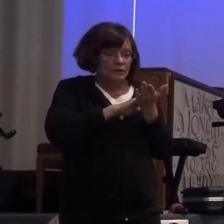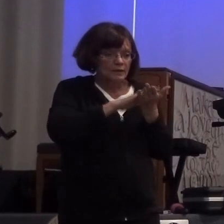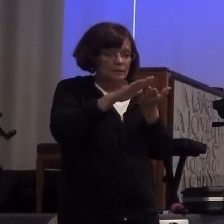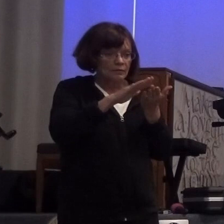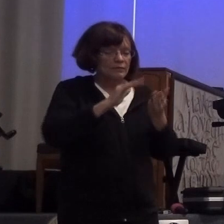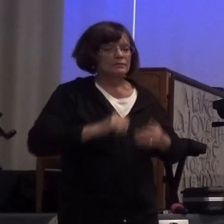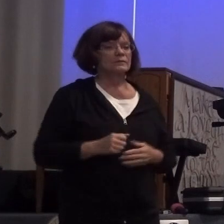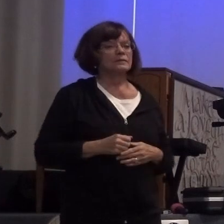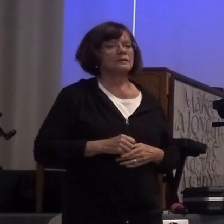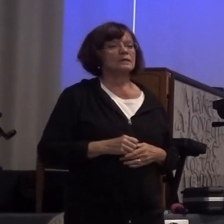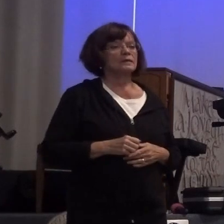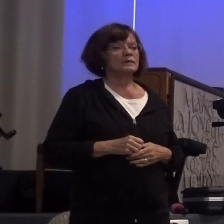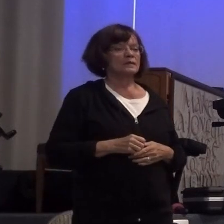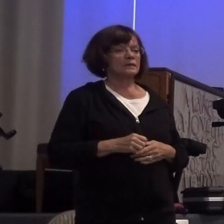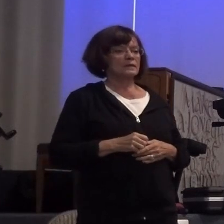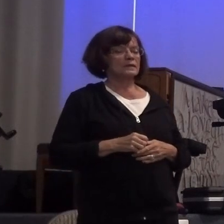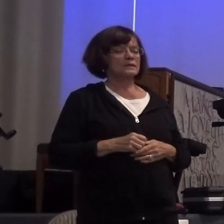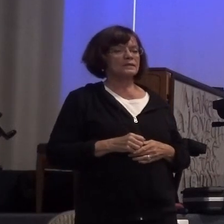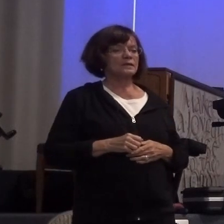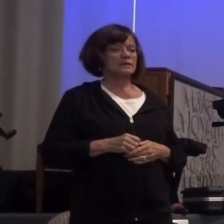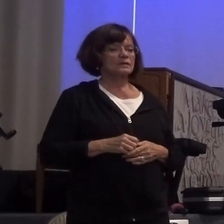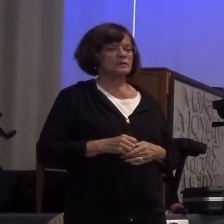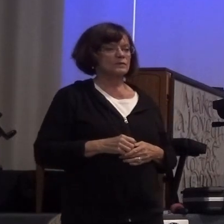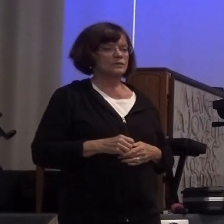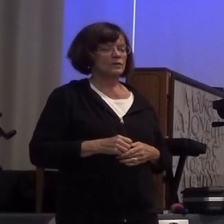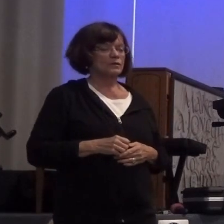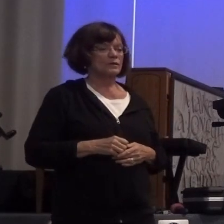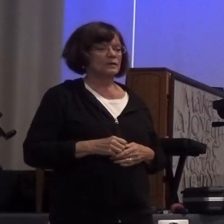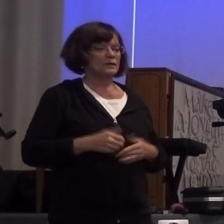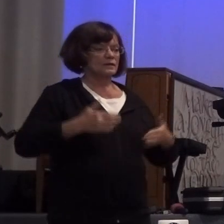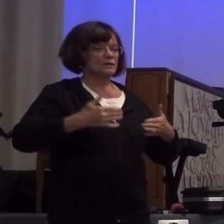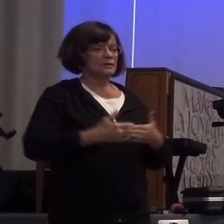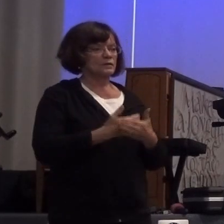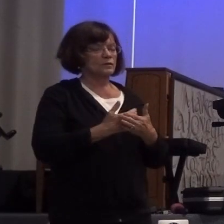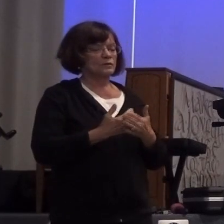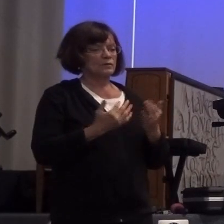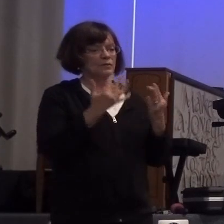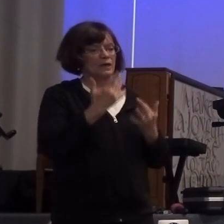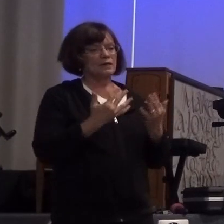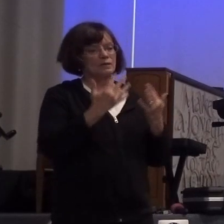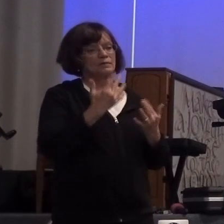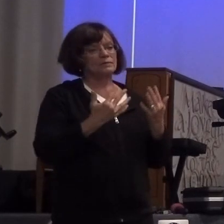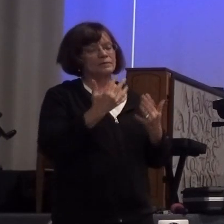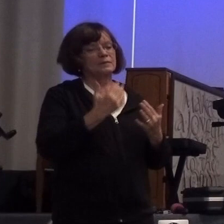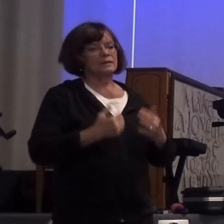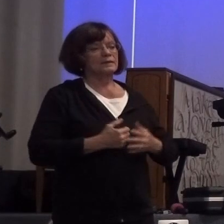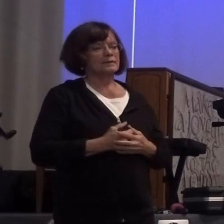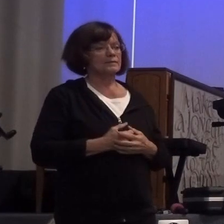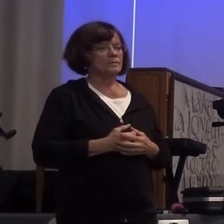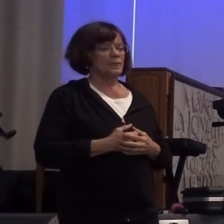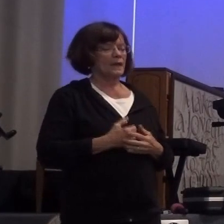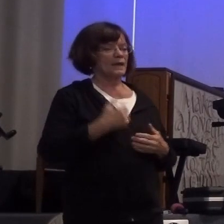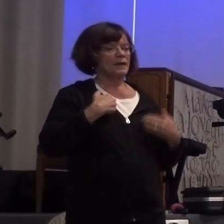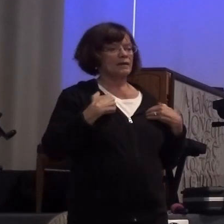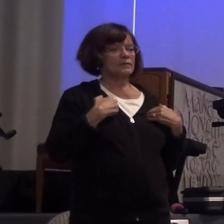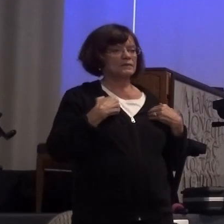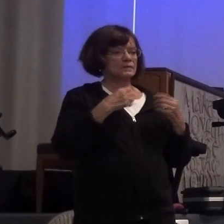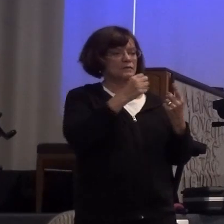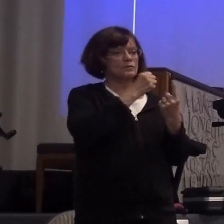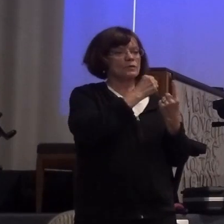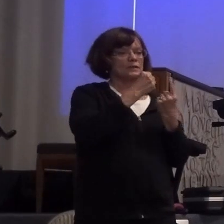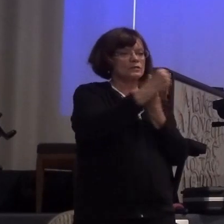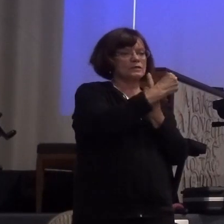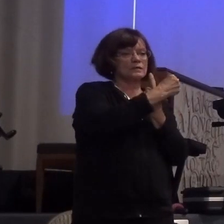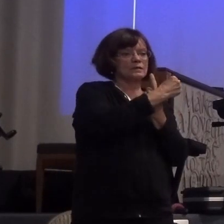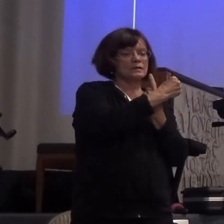to refine us, as the song that we sang tonight, Refiner's Fire. So I had a situation with someone that comes to the